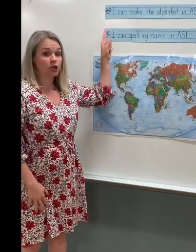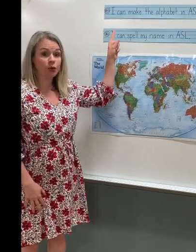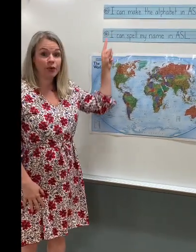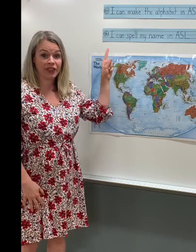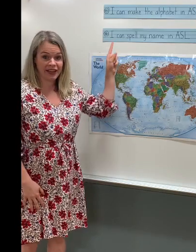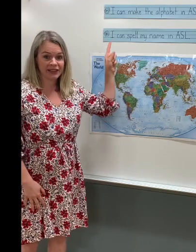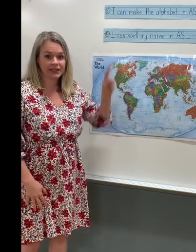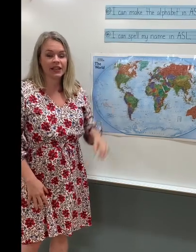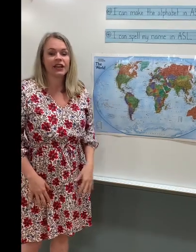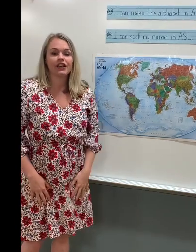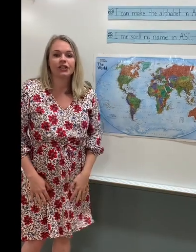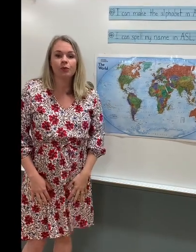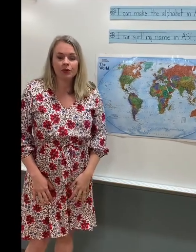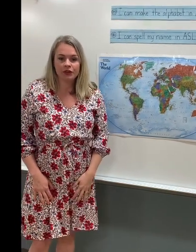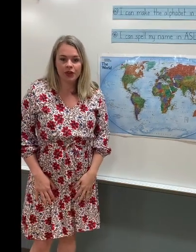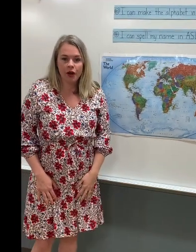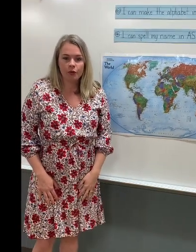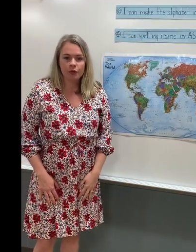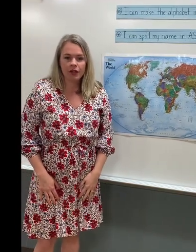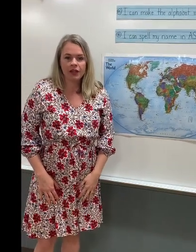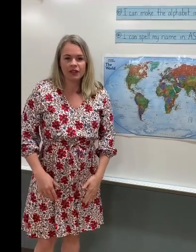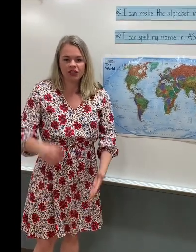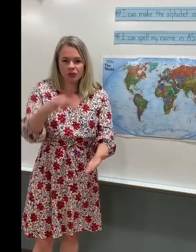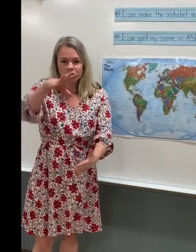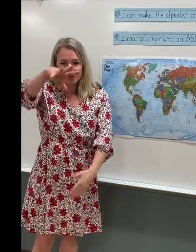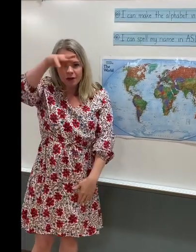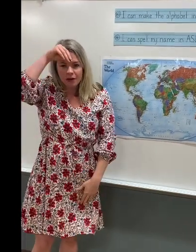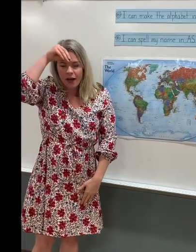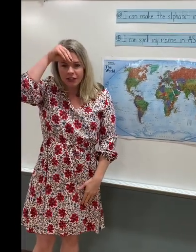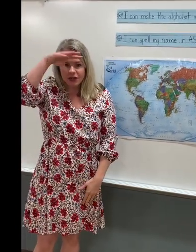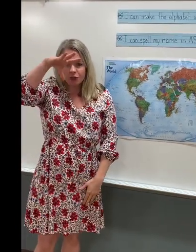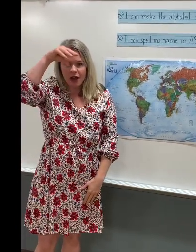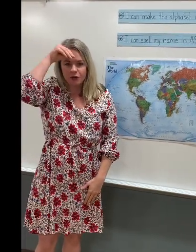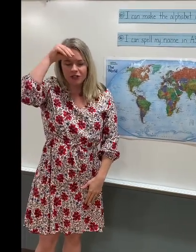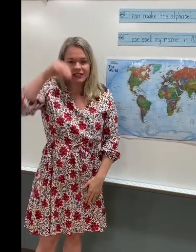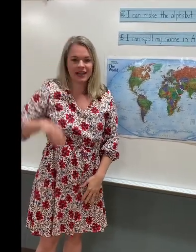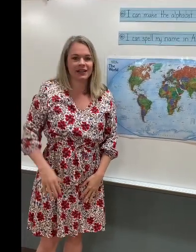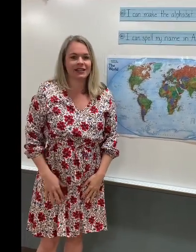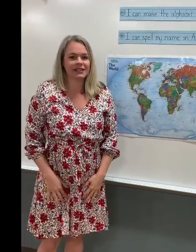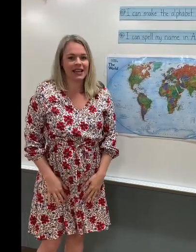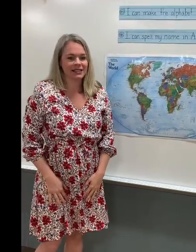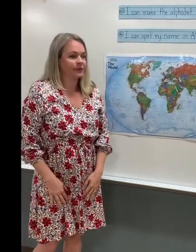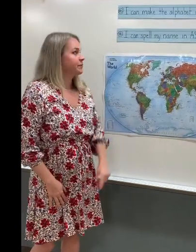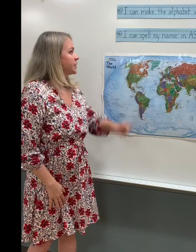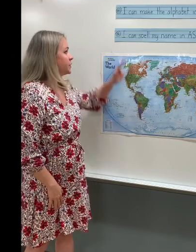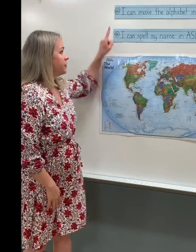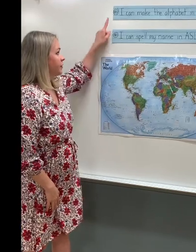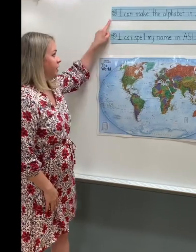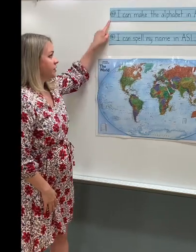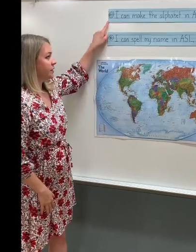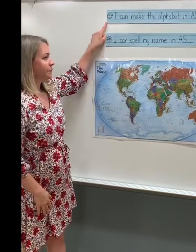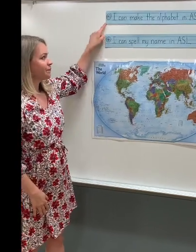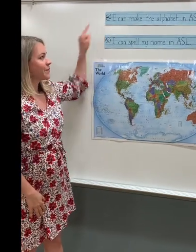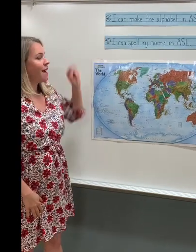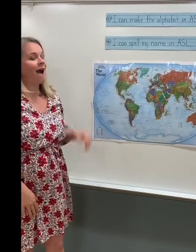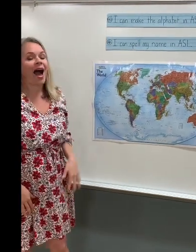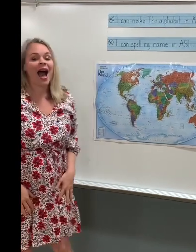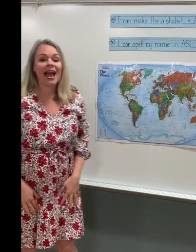2 things, you will know that you understand this lesson. So first, I